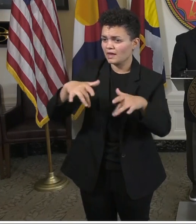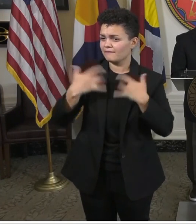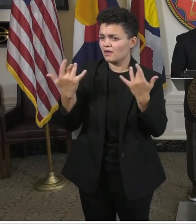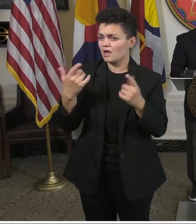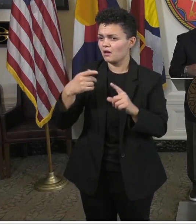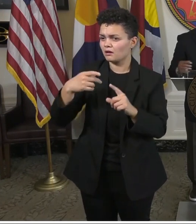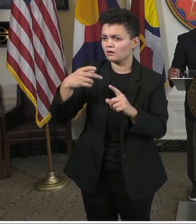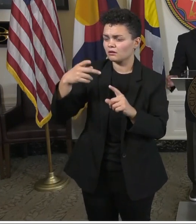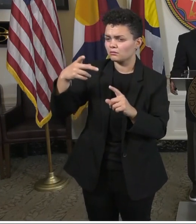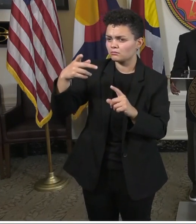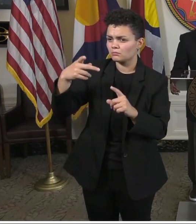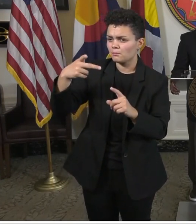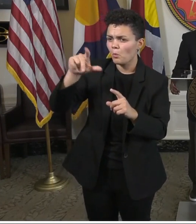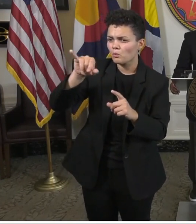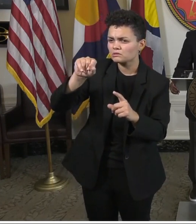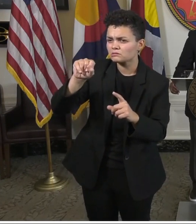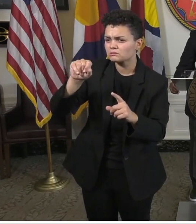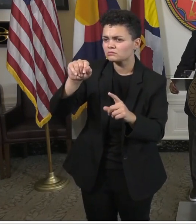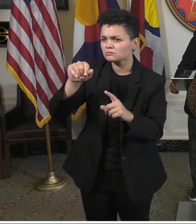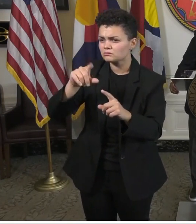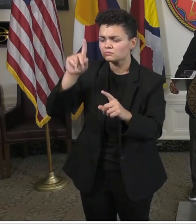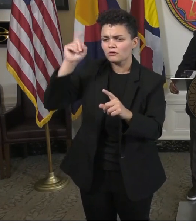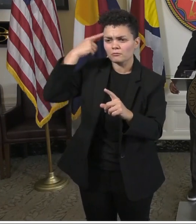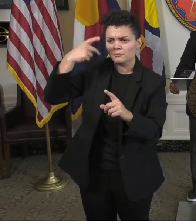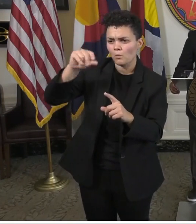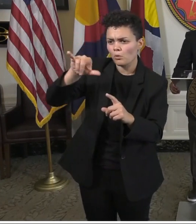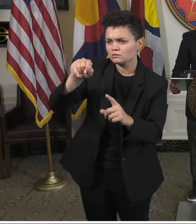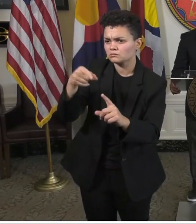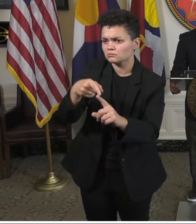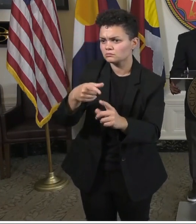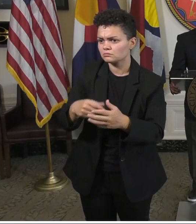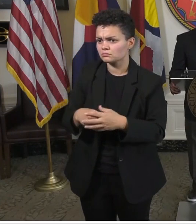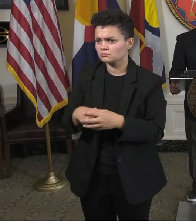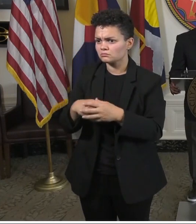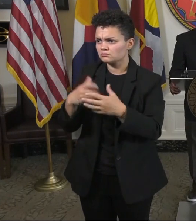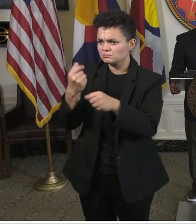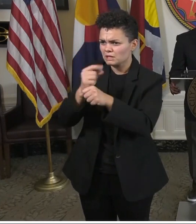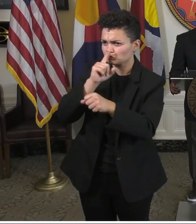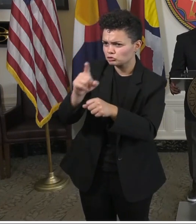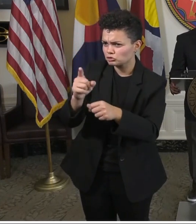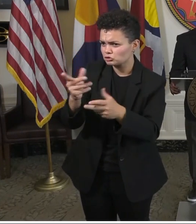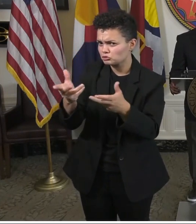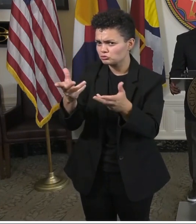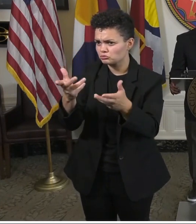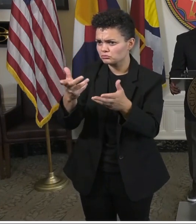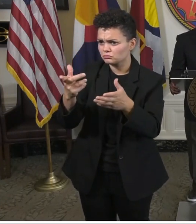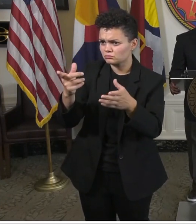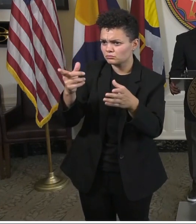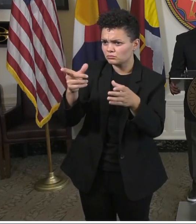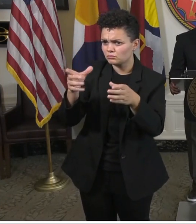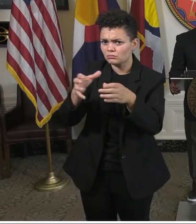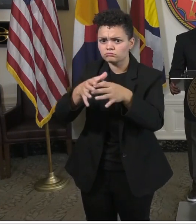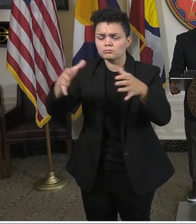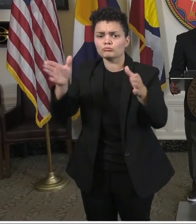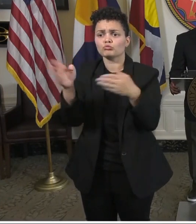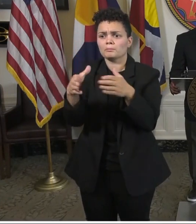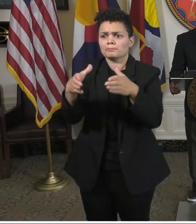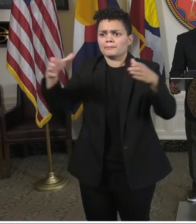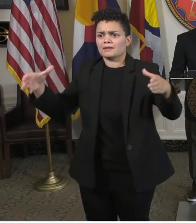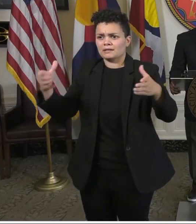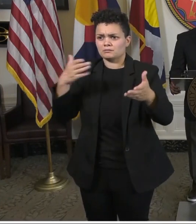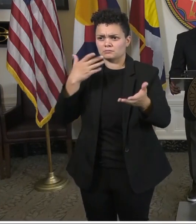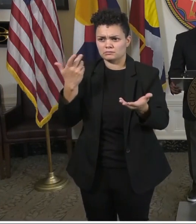hotels to see if they can expand indoor capacity, or have you all put any thought into whether that's something you'd like